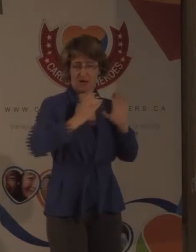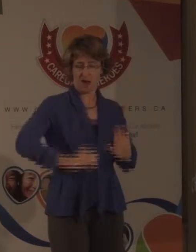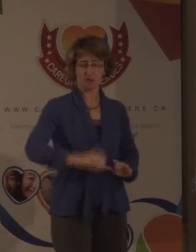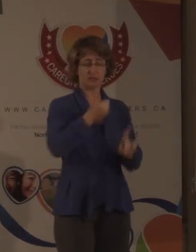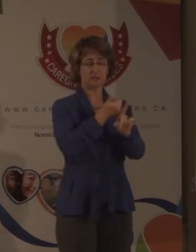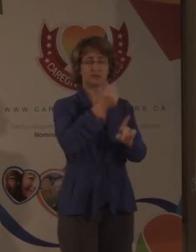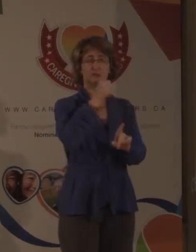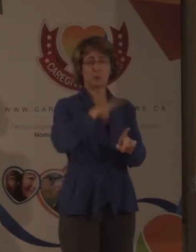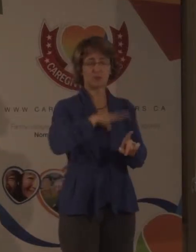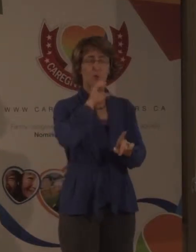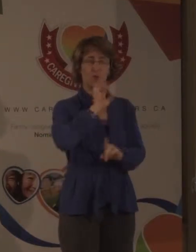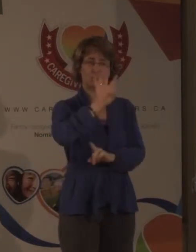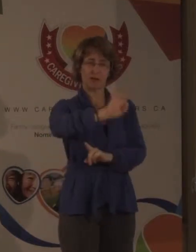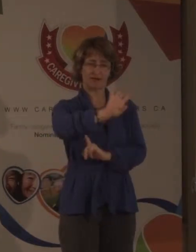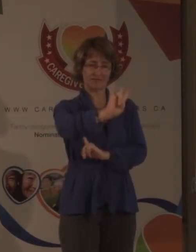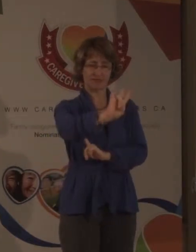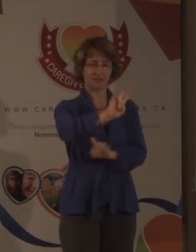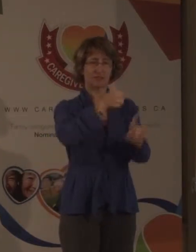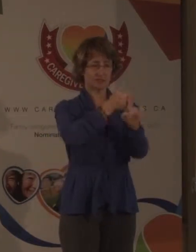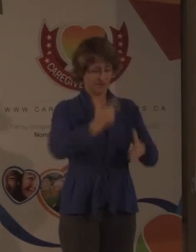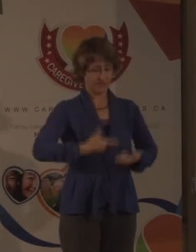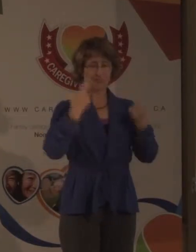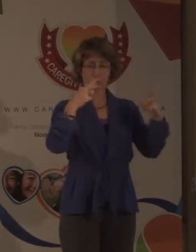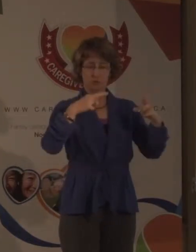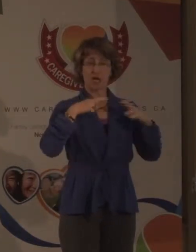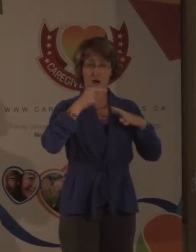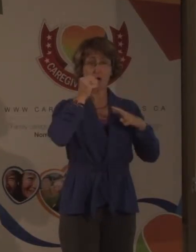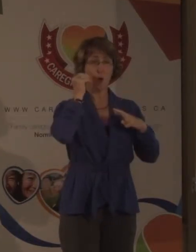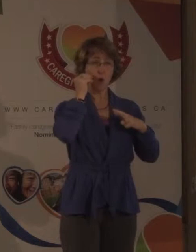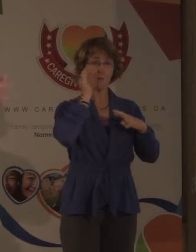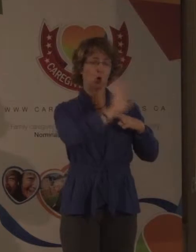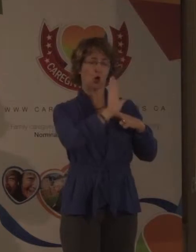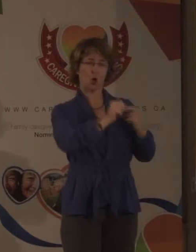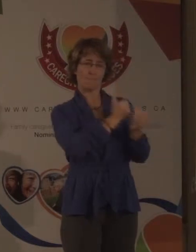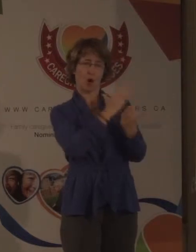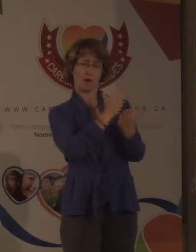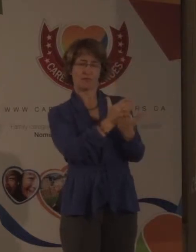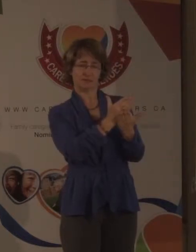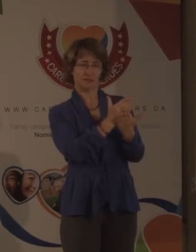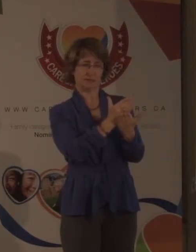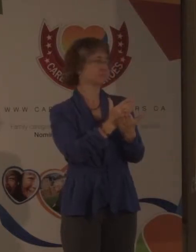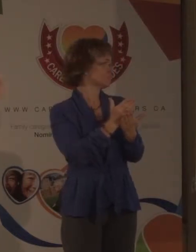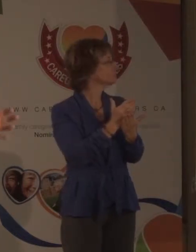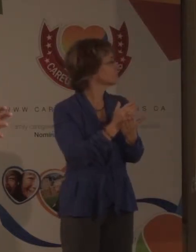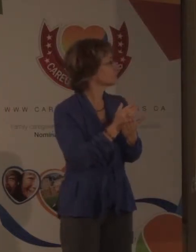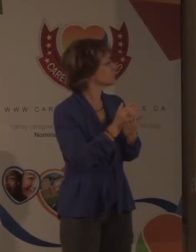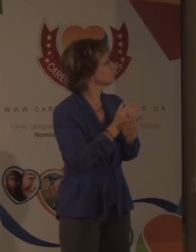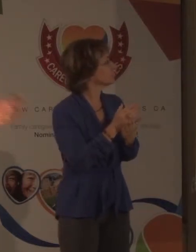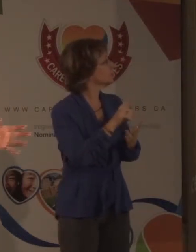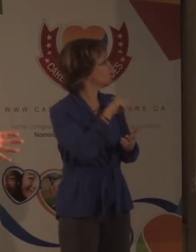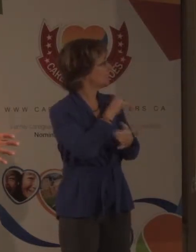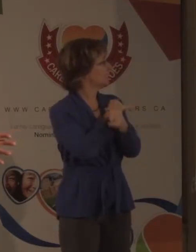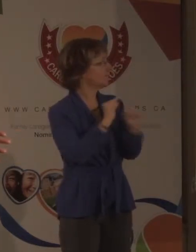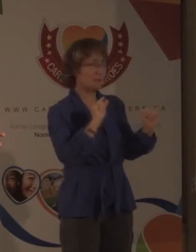97-year-old lady. She lives in a retirement home in her own apartment, and it's called a life lease. So she's very independent.